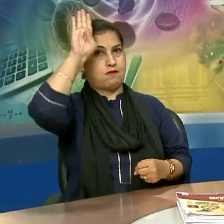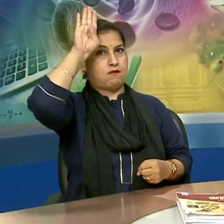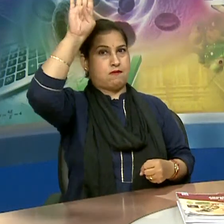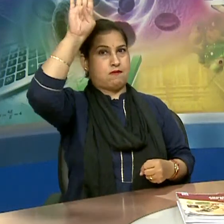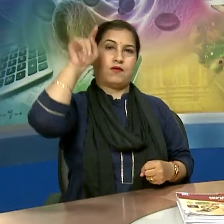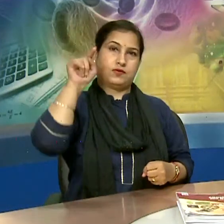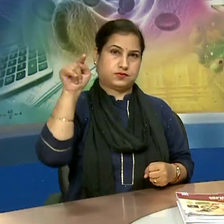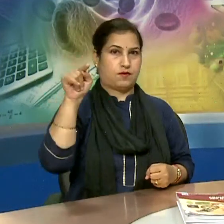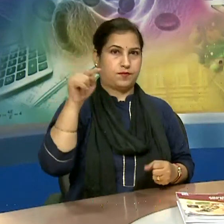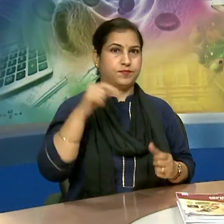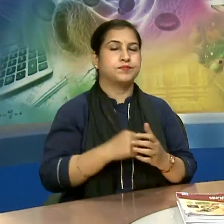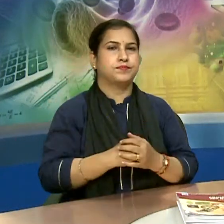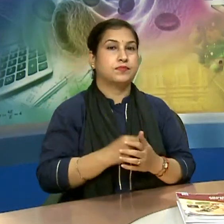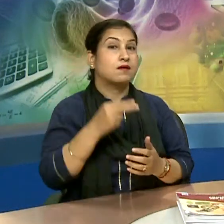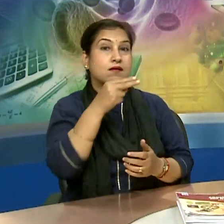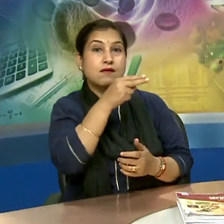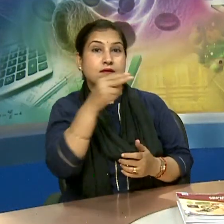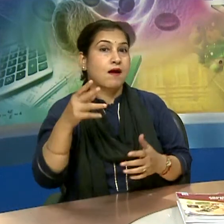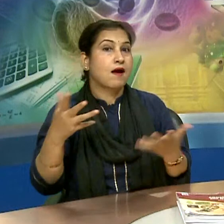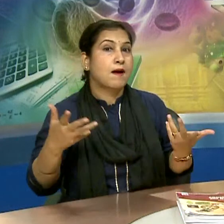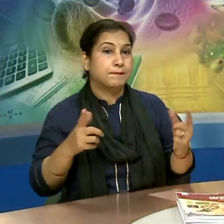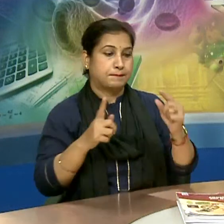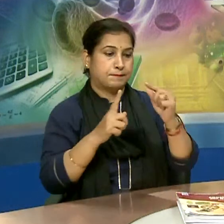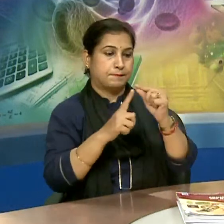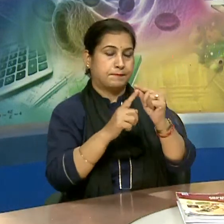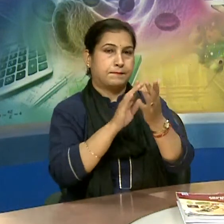It was done by